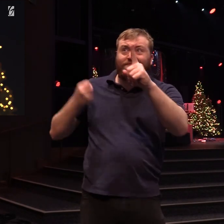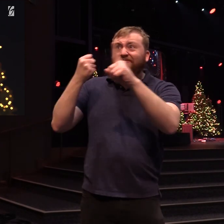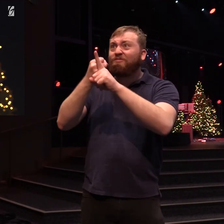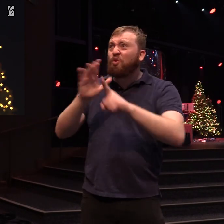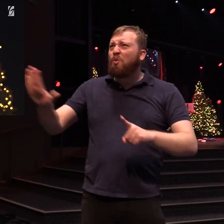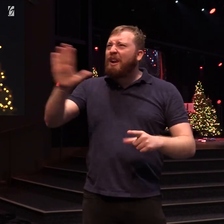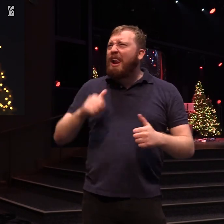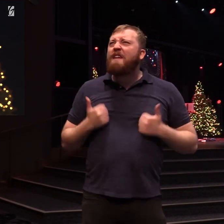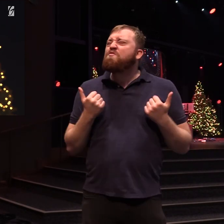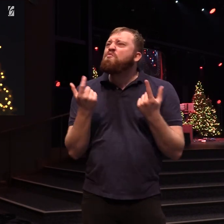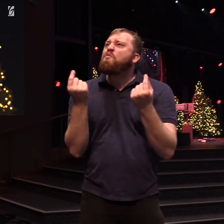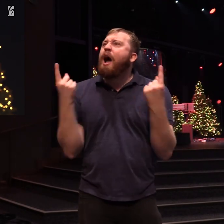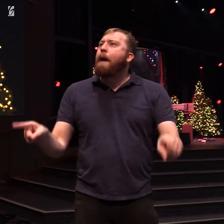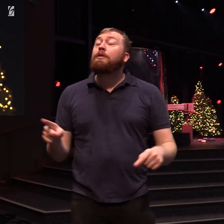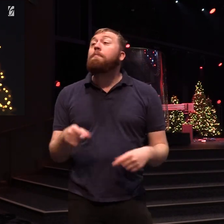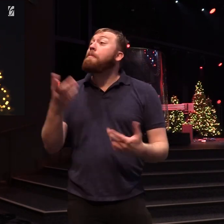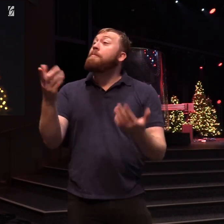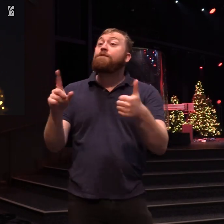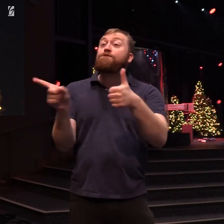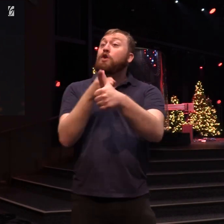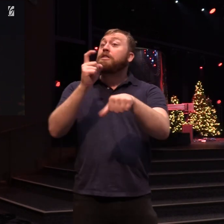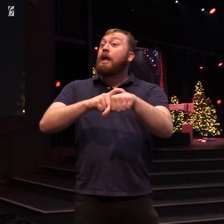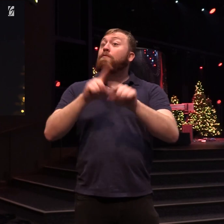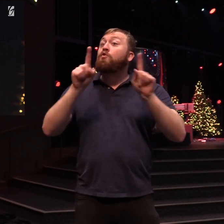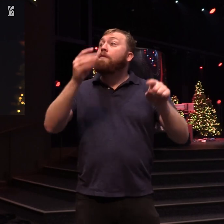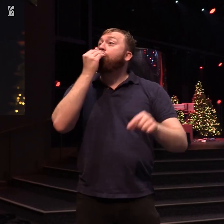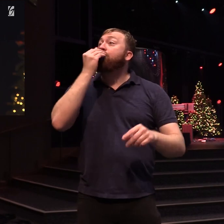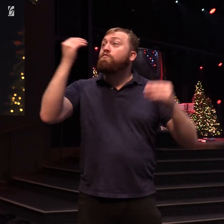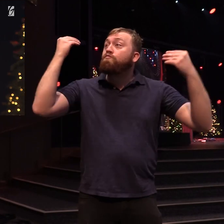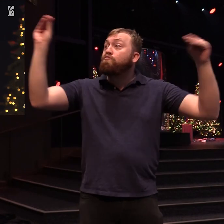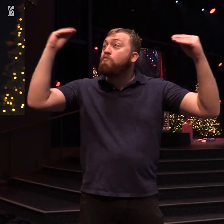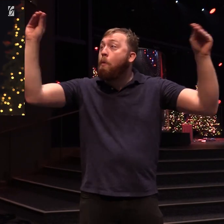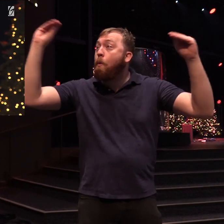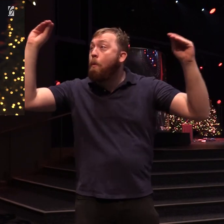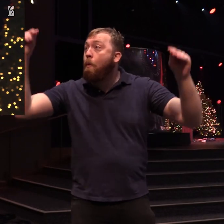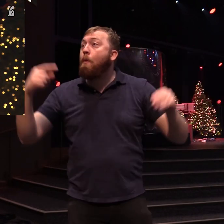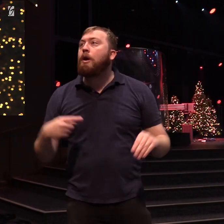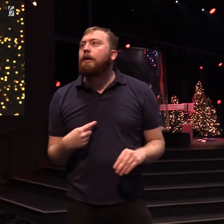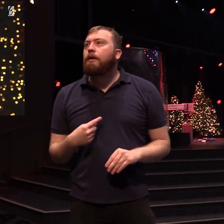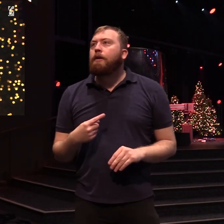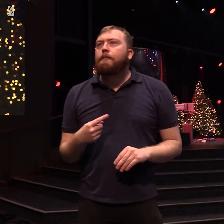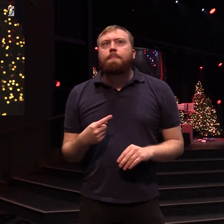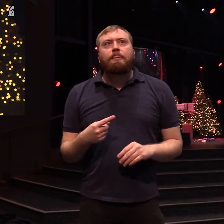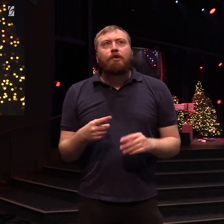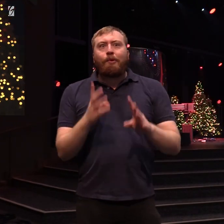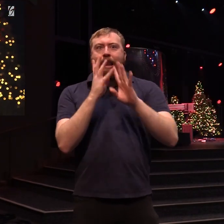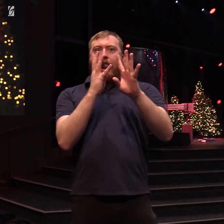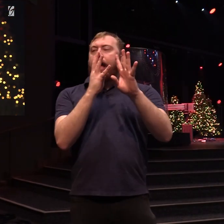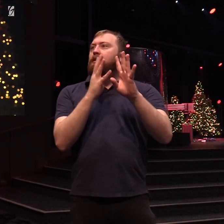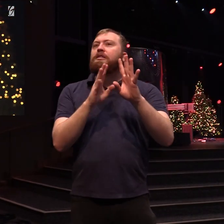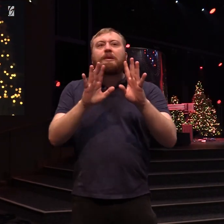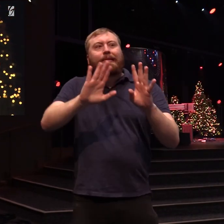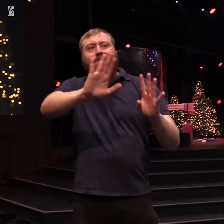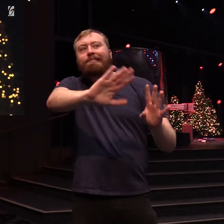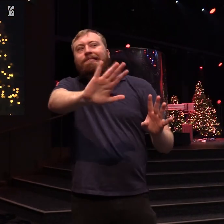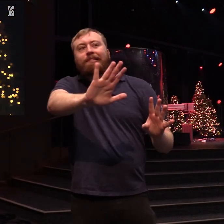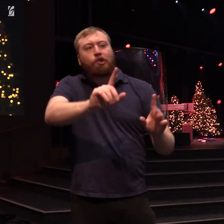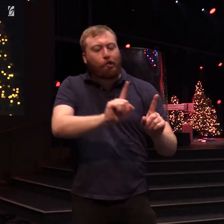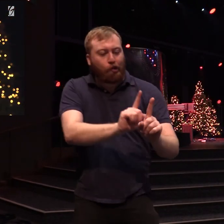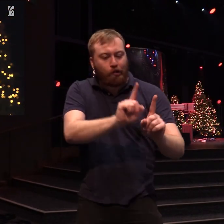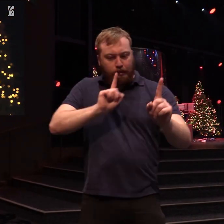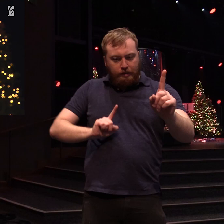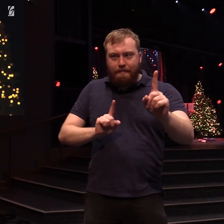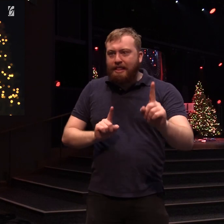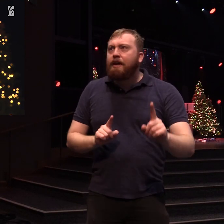Was it that first time in the grocery store line that you were told to stand 6 feet back on that strip of